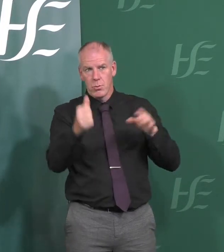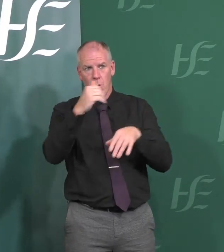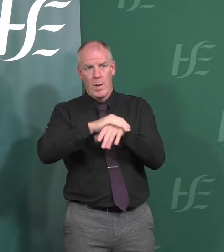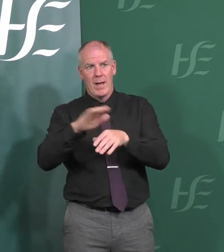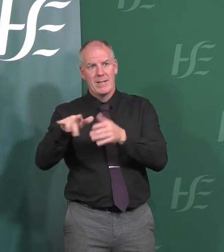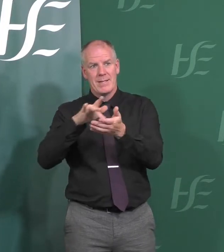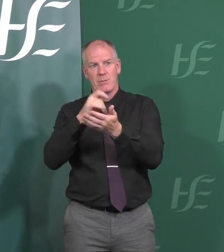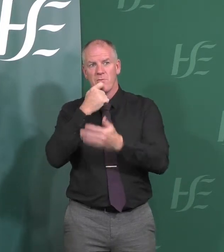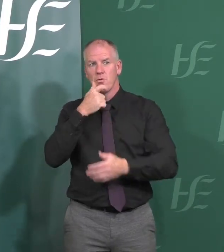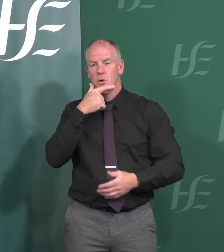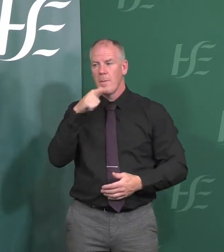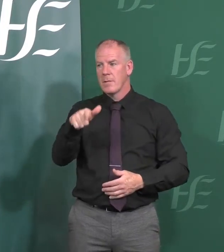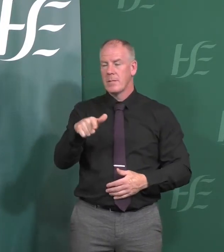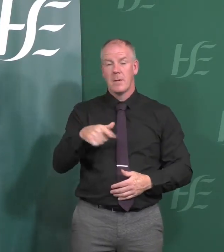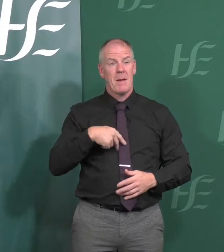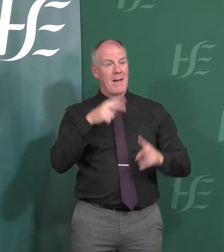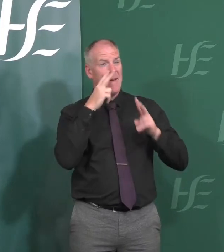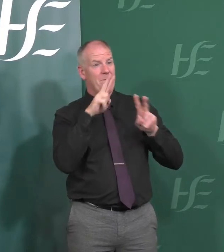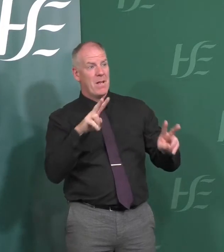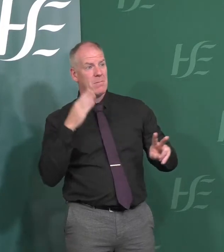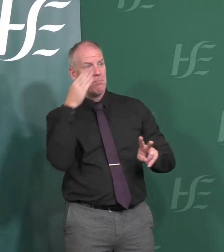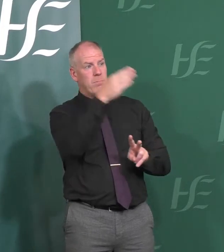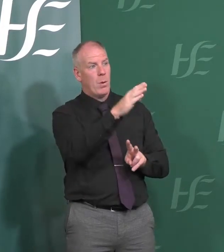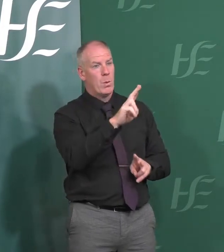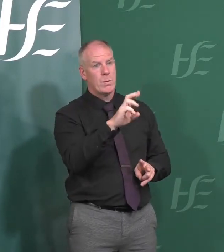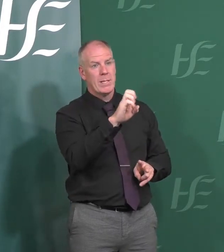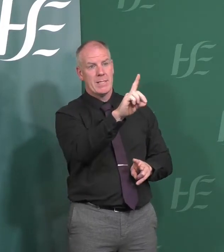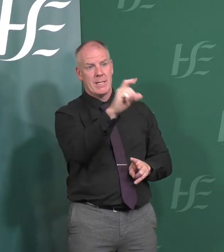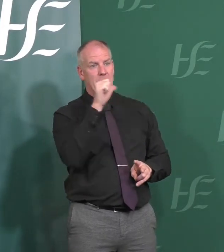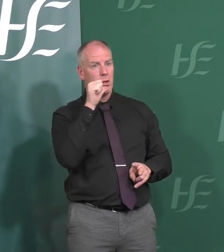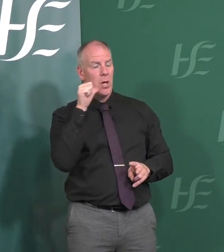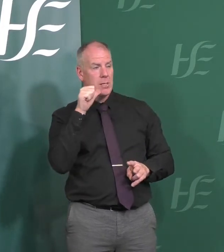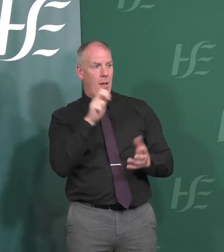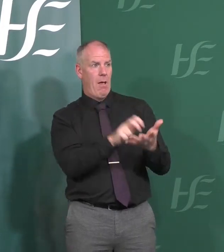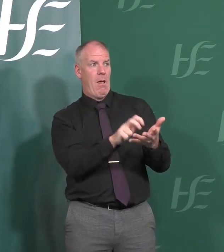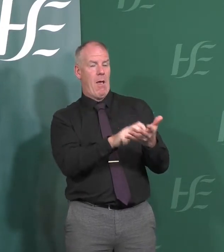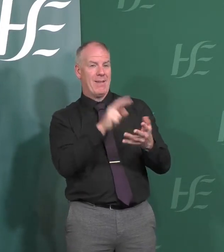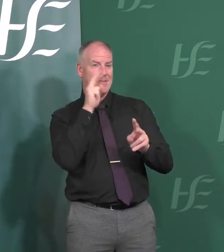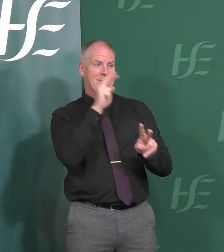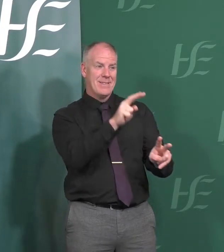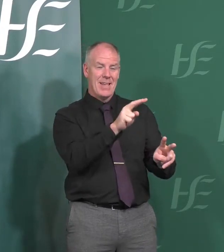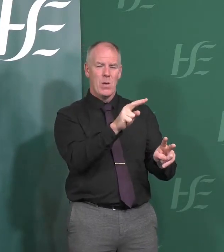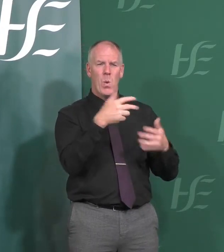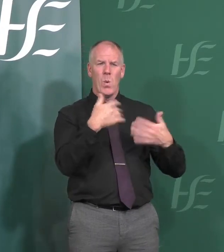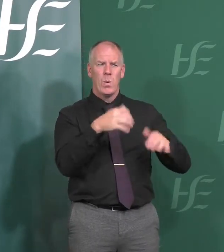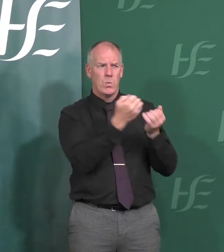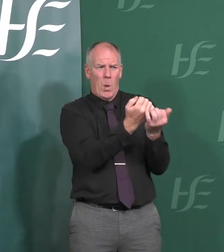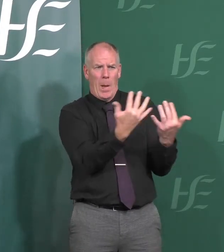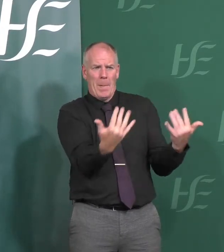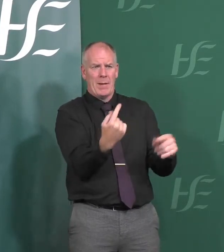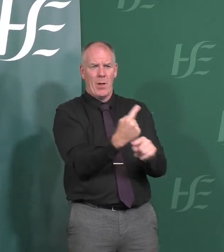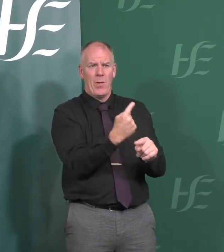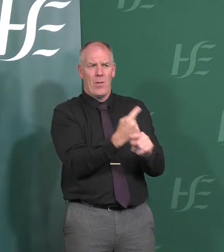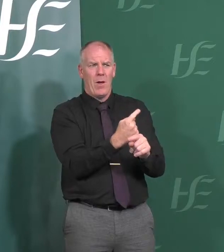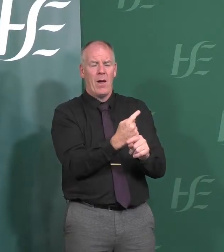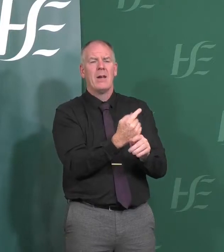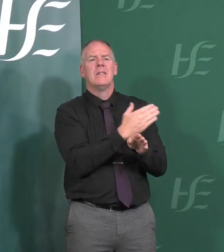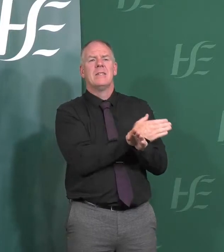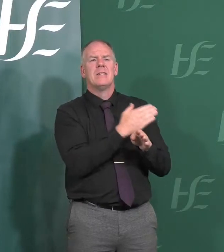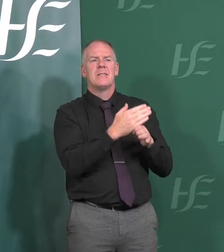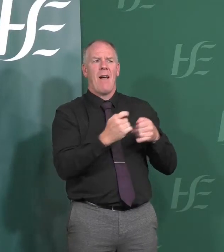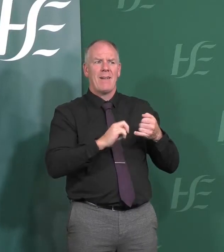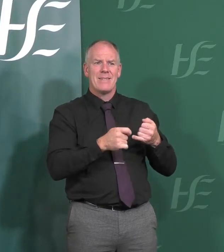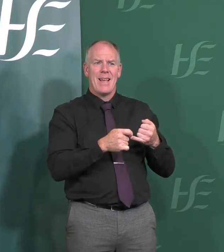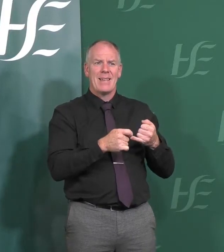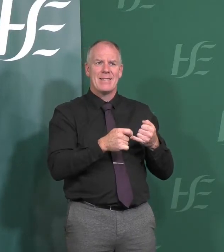Dublin. I visited UCD yesterday and was really delighted to see there was so many people there who had begun testing and